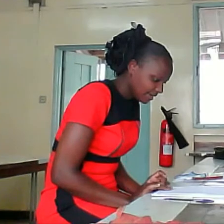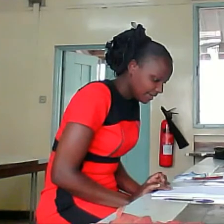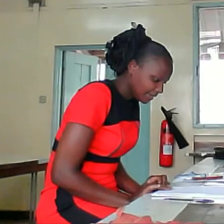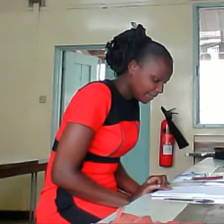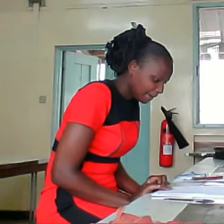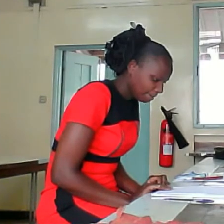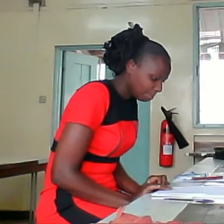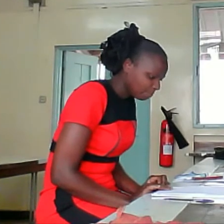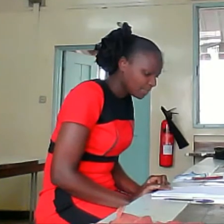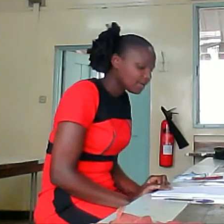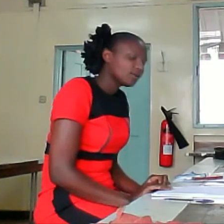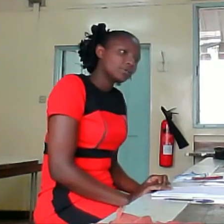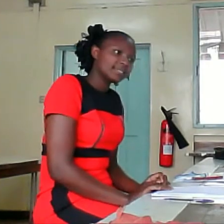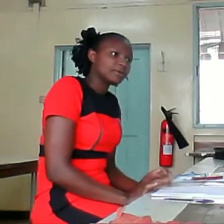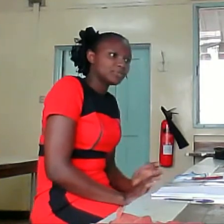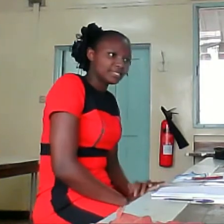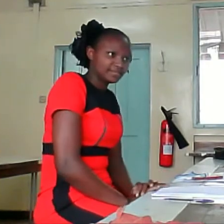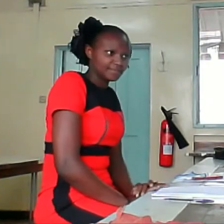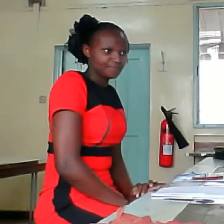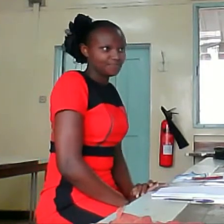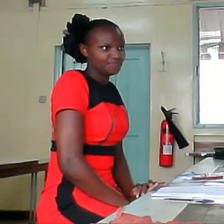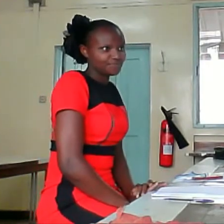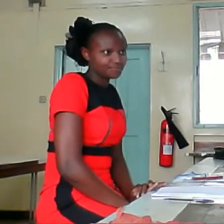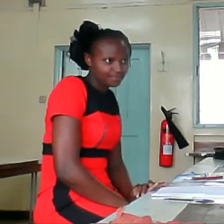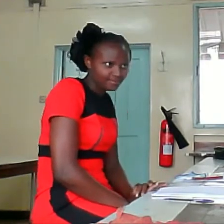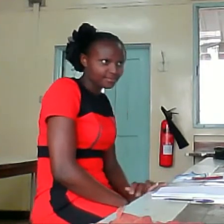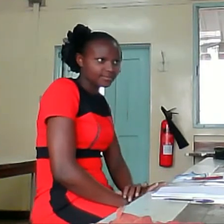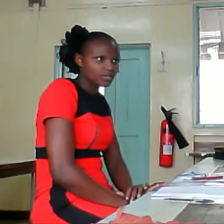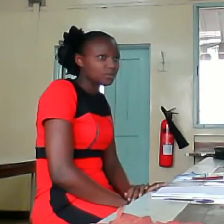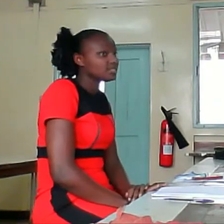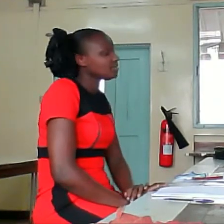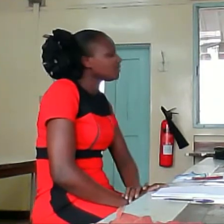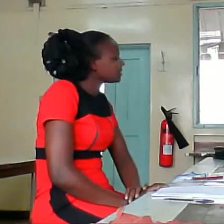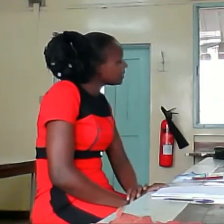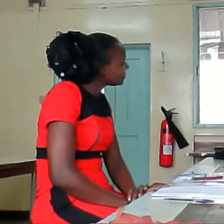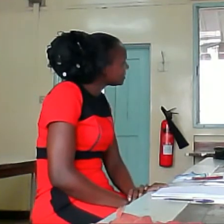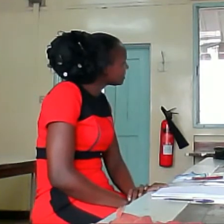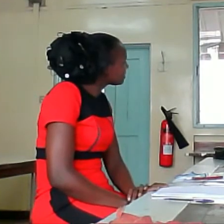Then lockdown. What is lockdown?